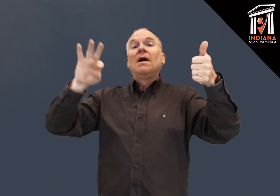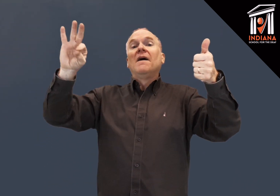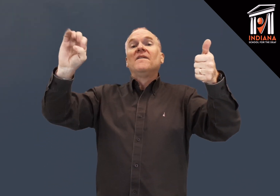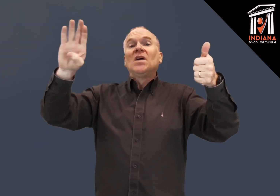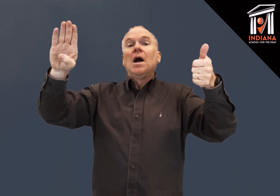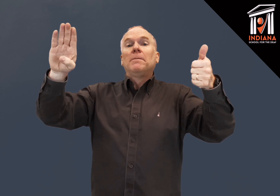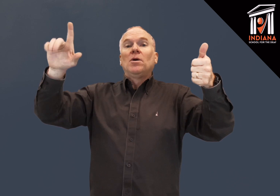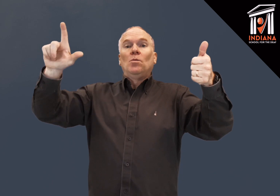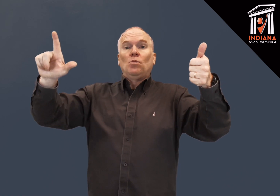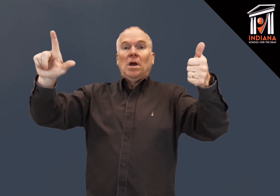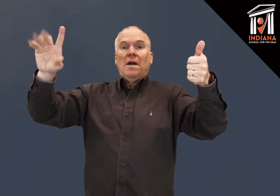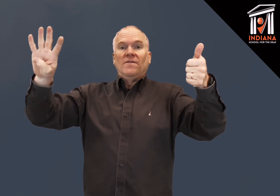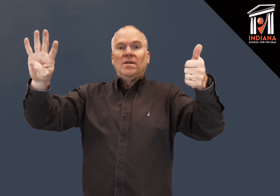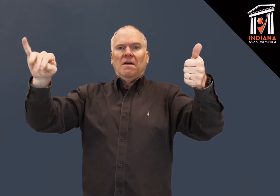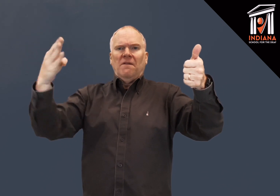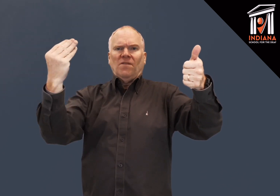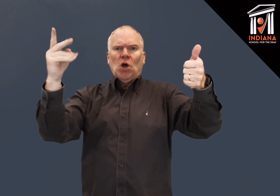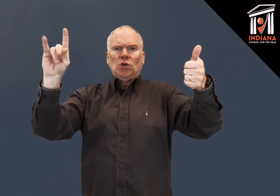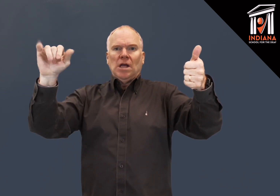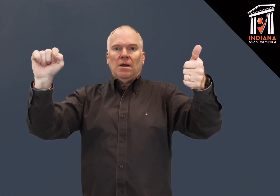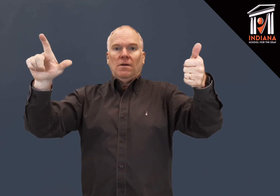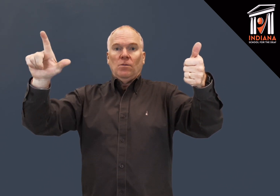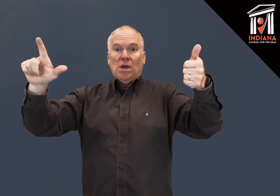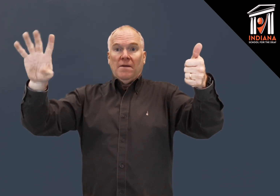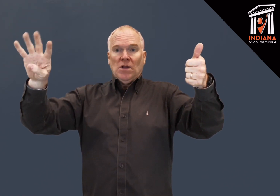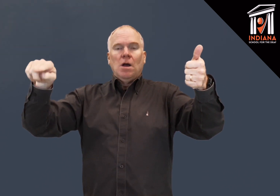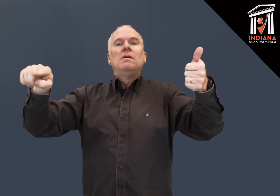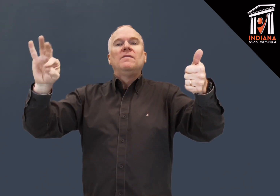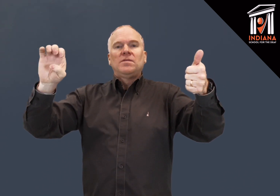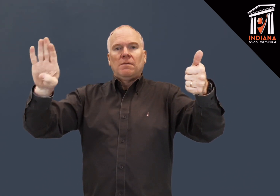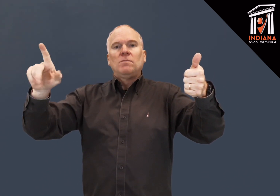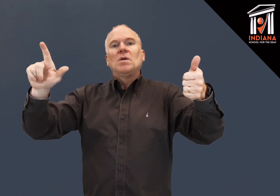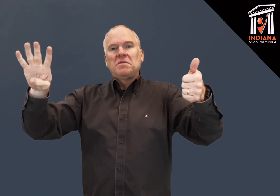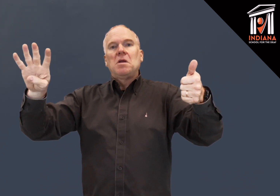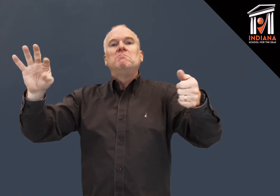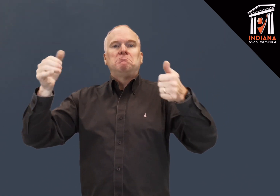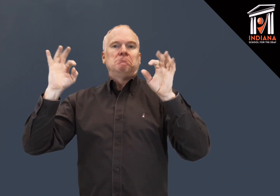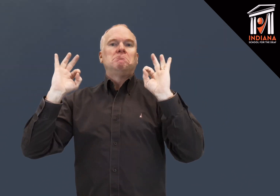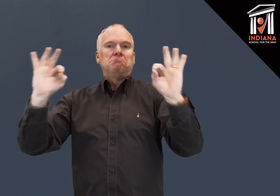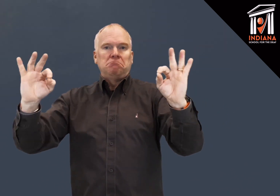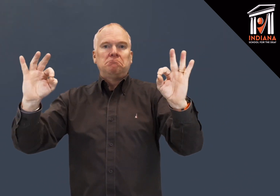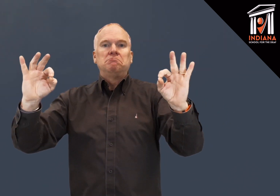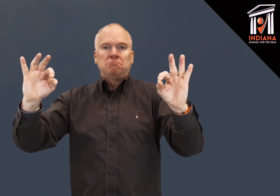second vaccination. So for me, that's February 24th.